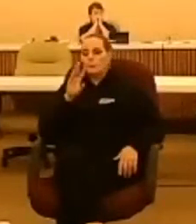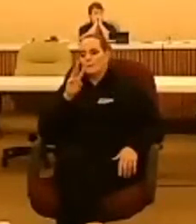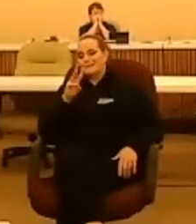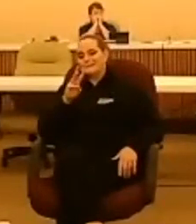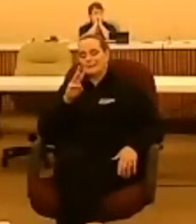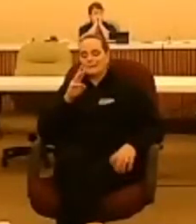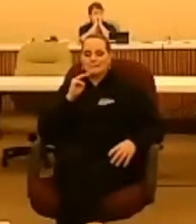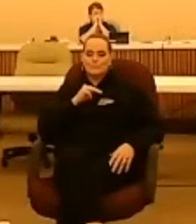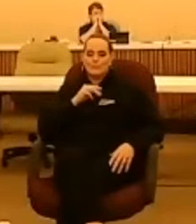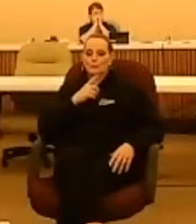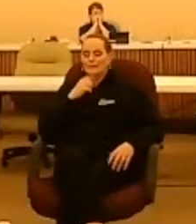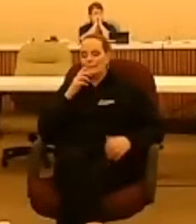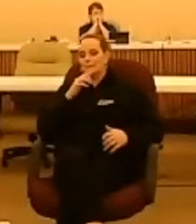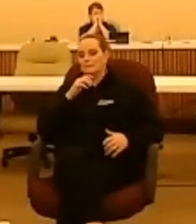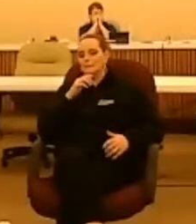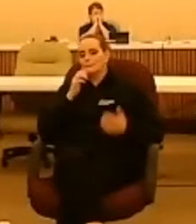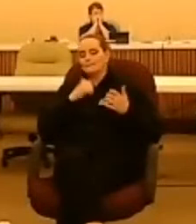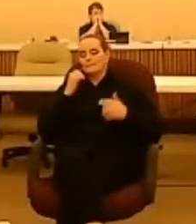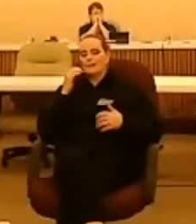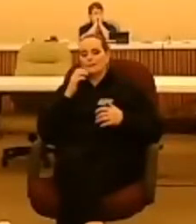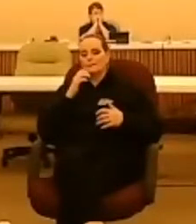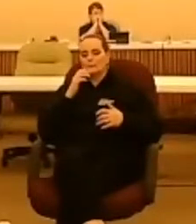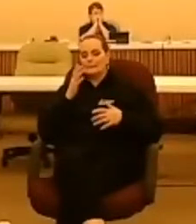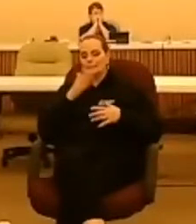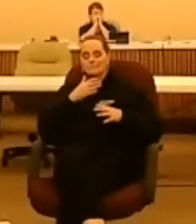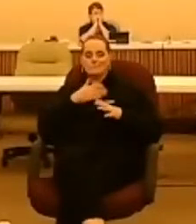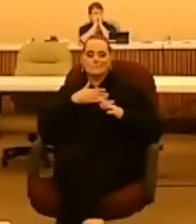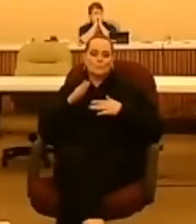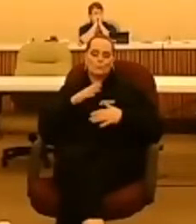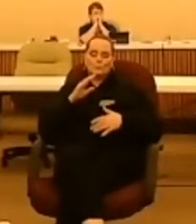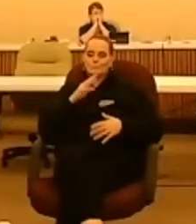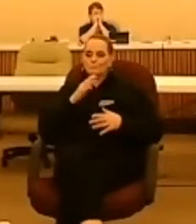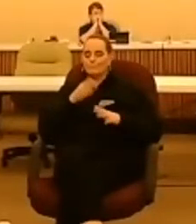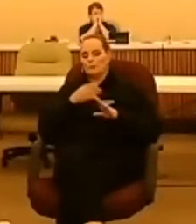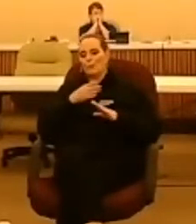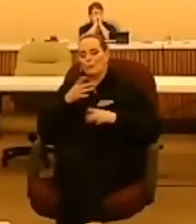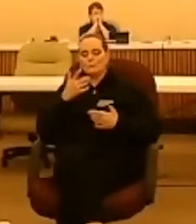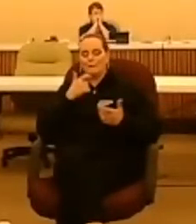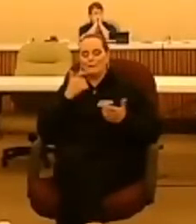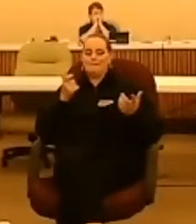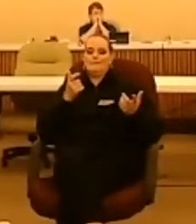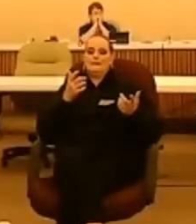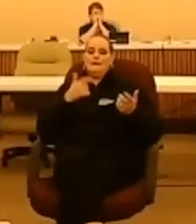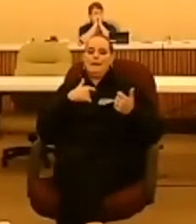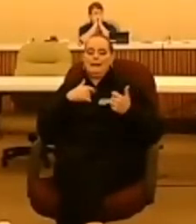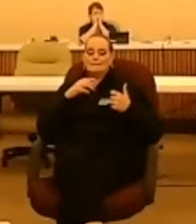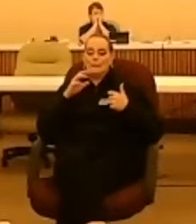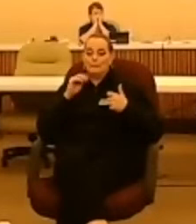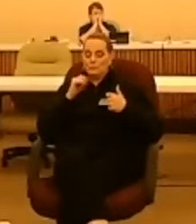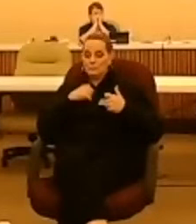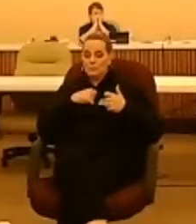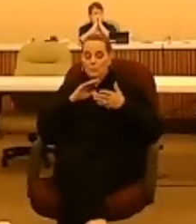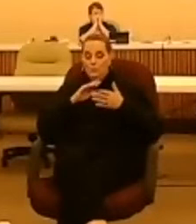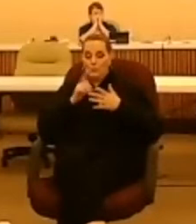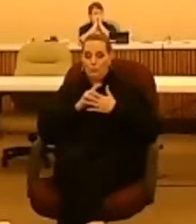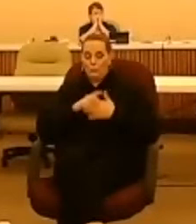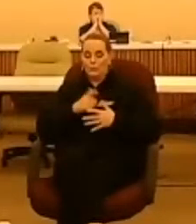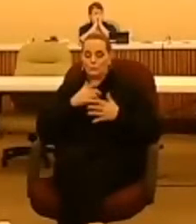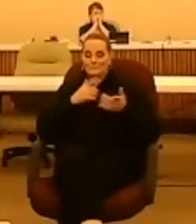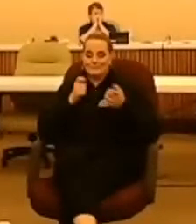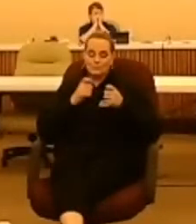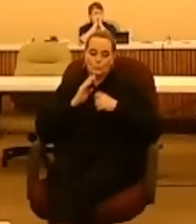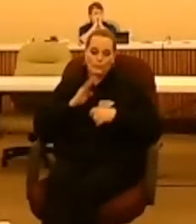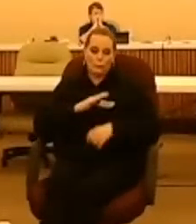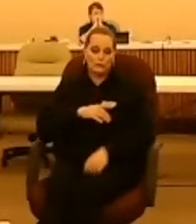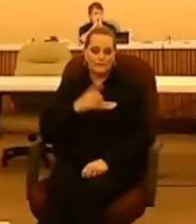need a supermajority. You could just say that in the law if that's what you wanted to deal with. But as a municipal attorney who deals with boards, they're always